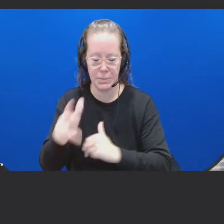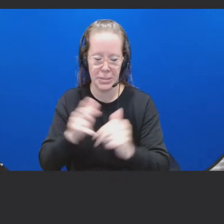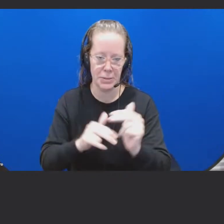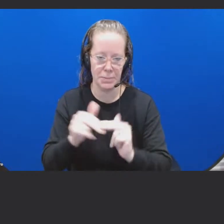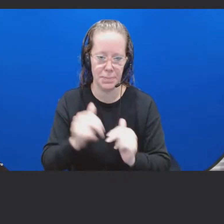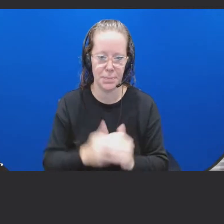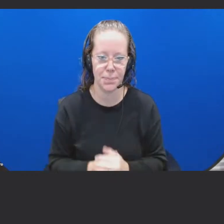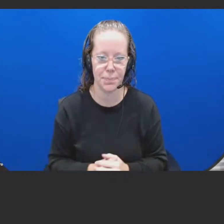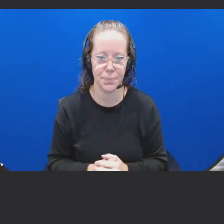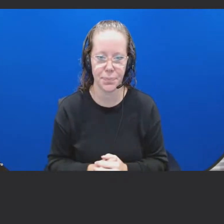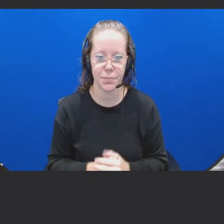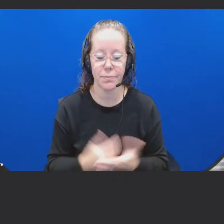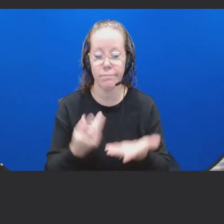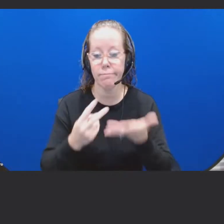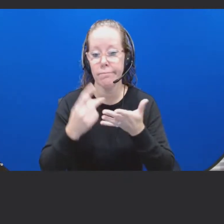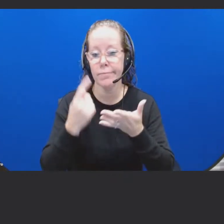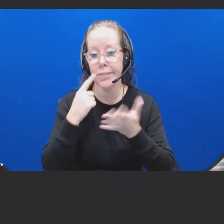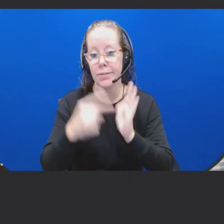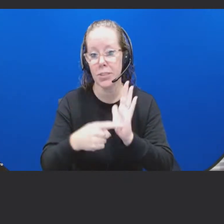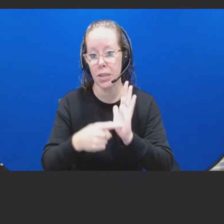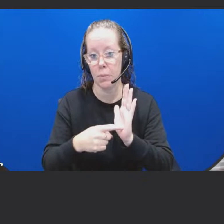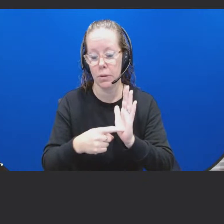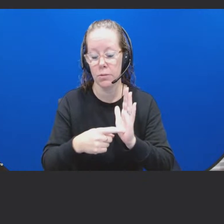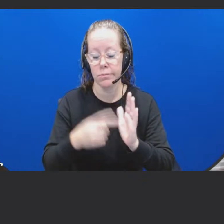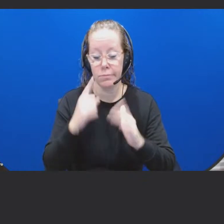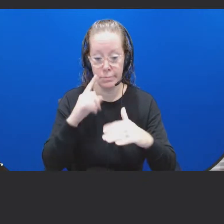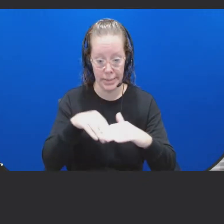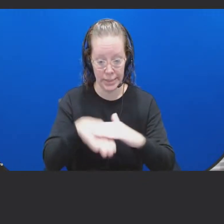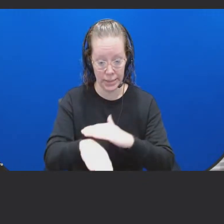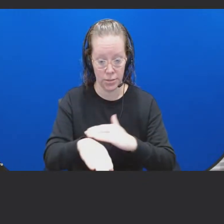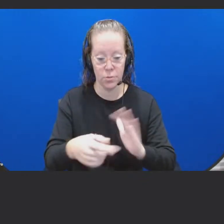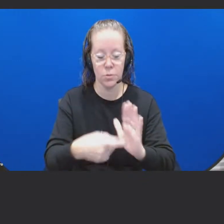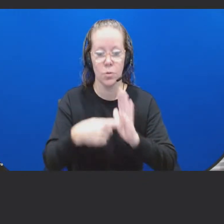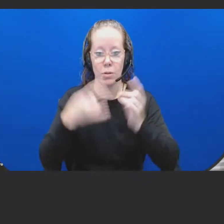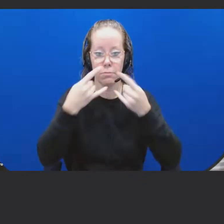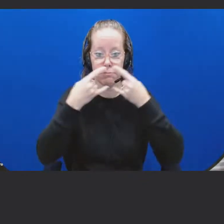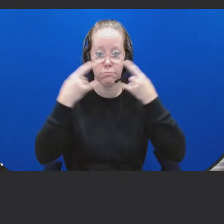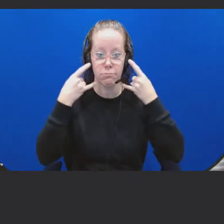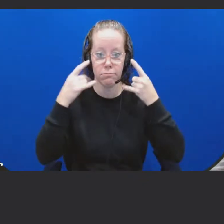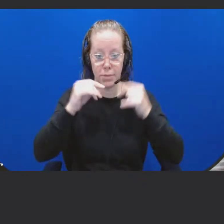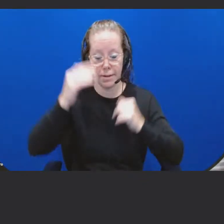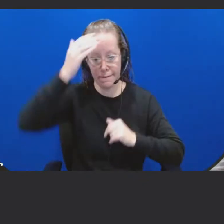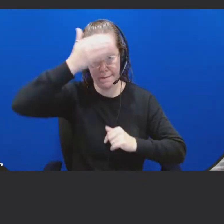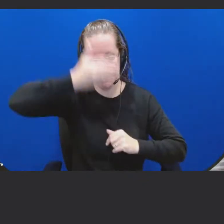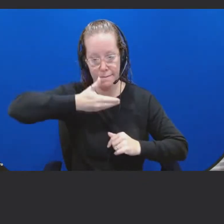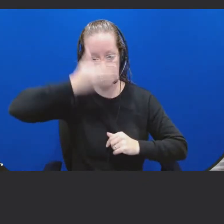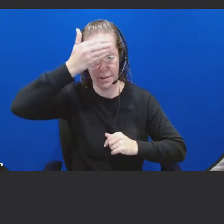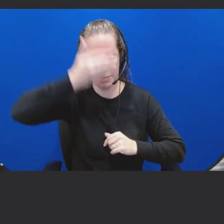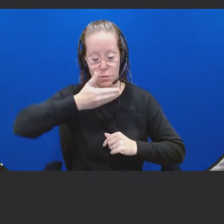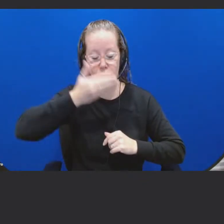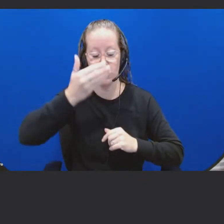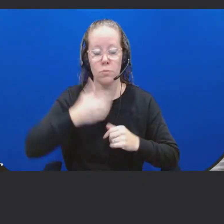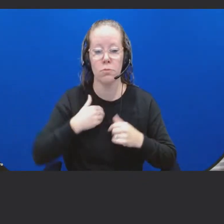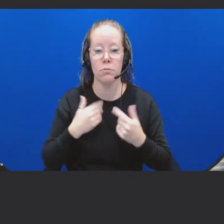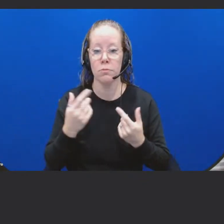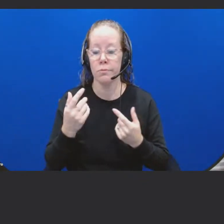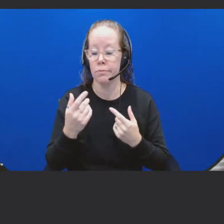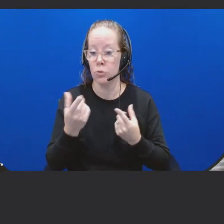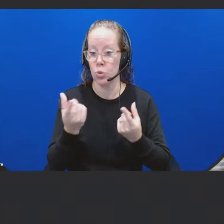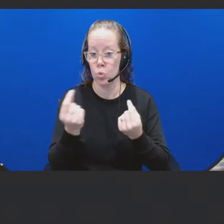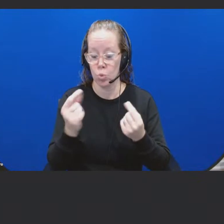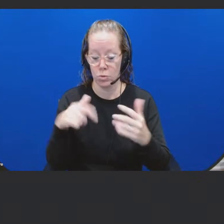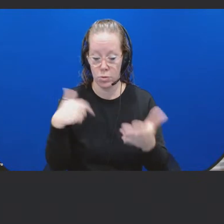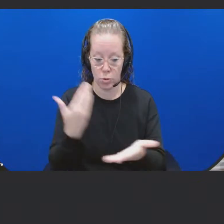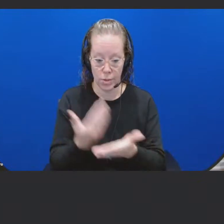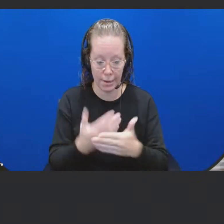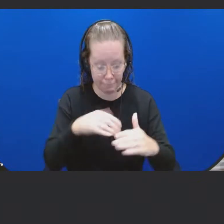it would mean that you would have to wear a mask and a visor. You would only be allowed to go to the residence